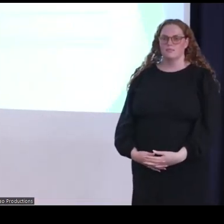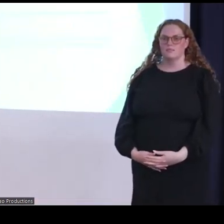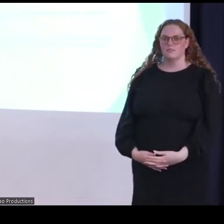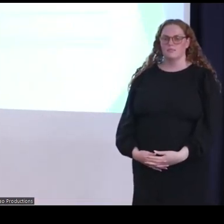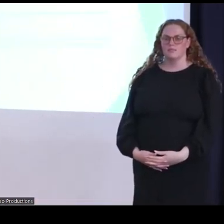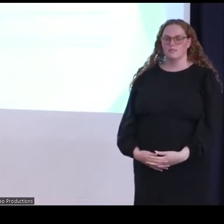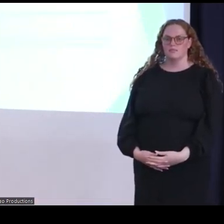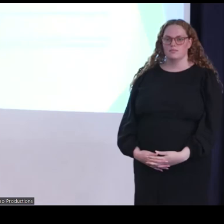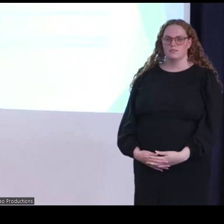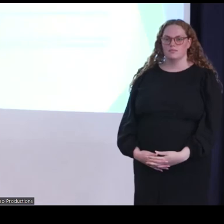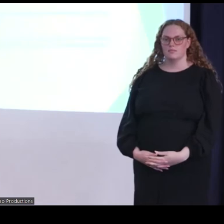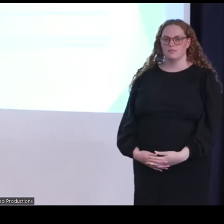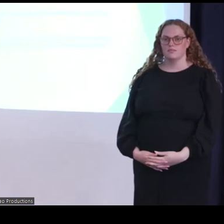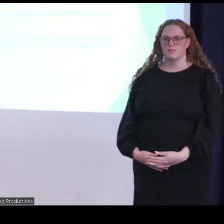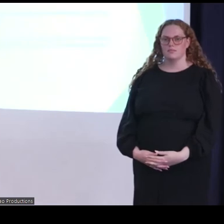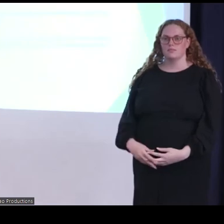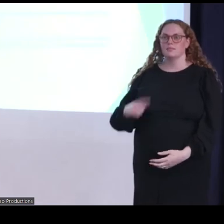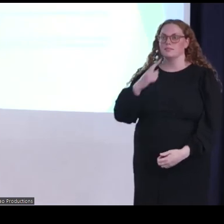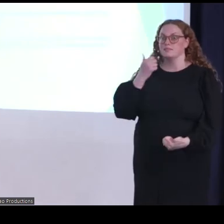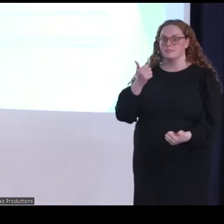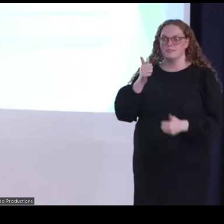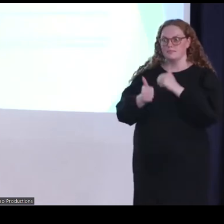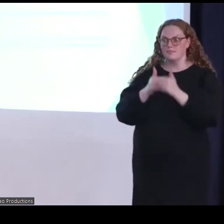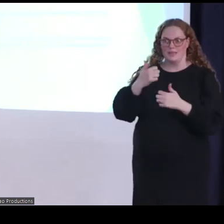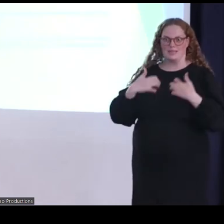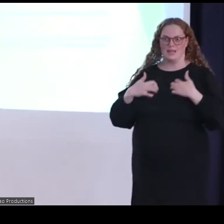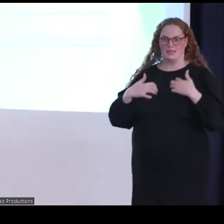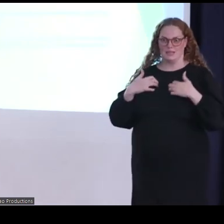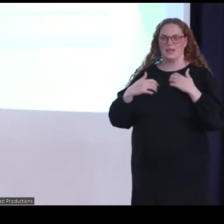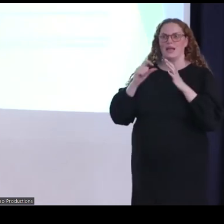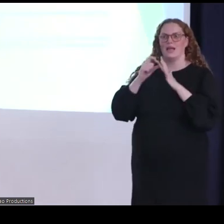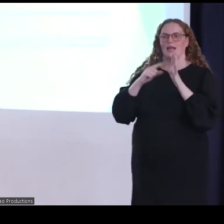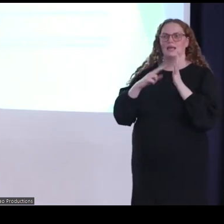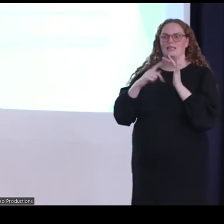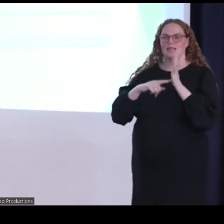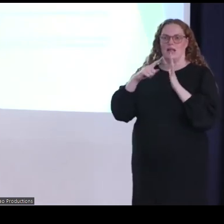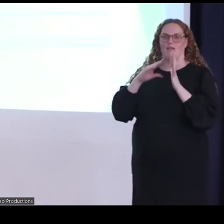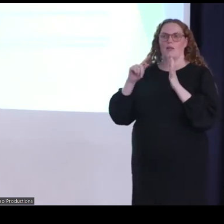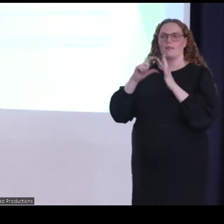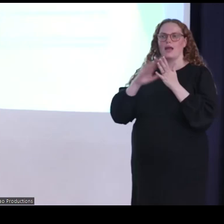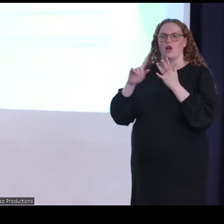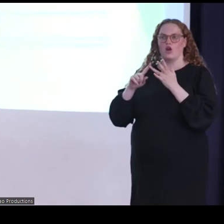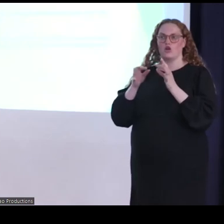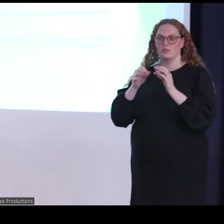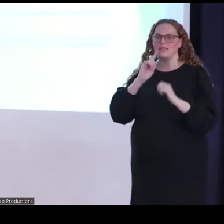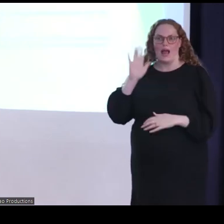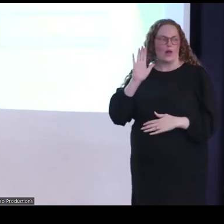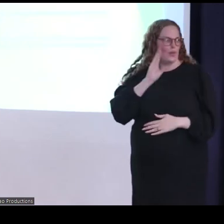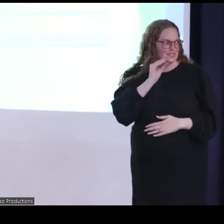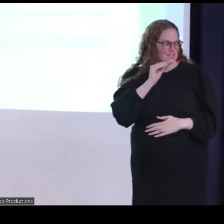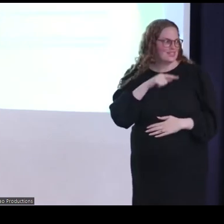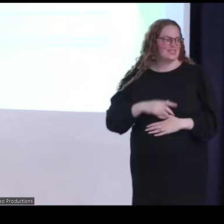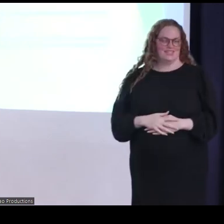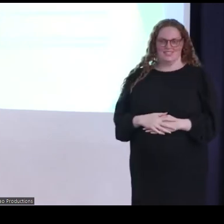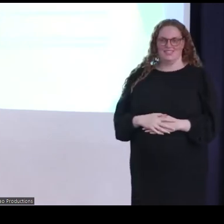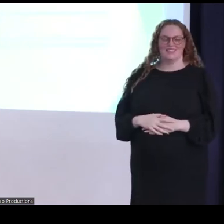Hi all. Well done. Very exciting times. It's Danielle here from Echo Interpreting. Hello to Eden.